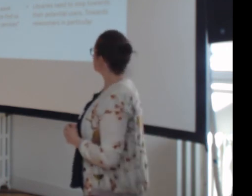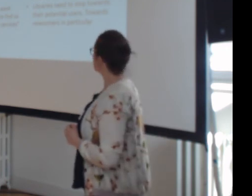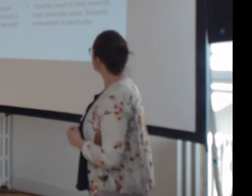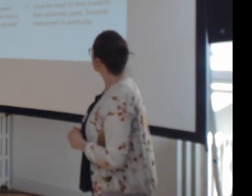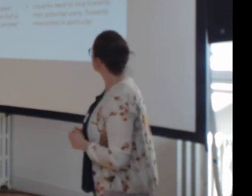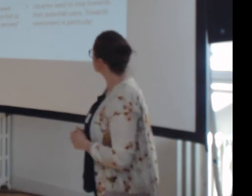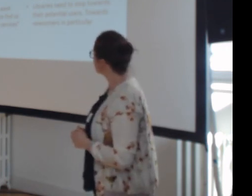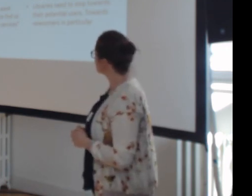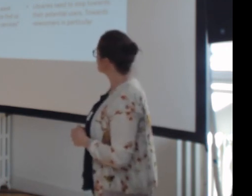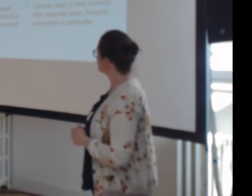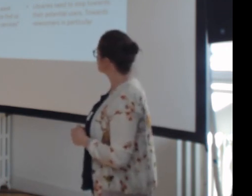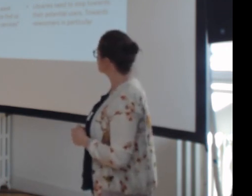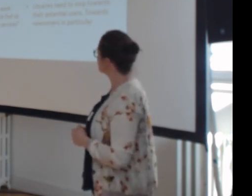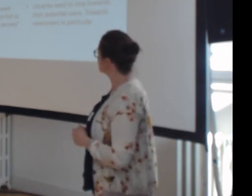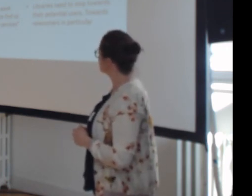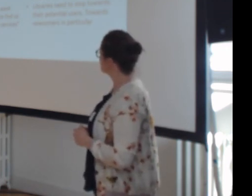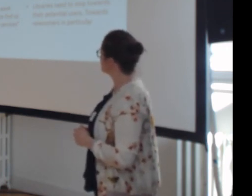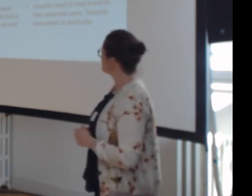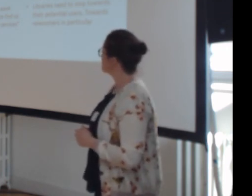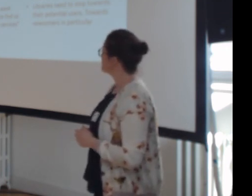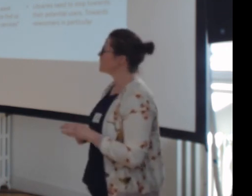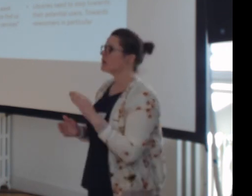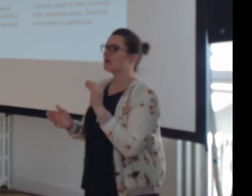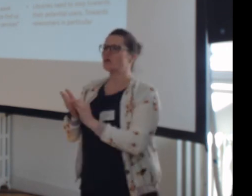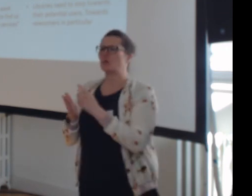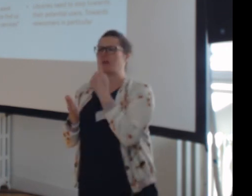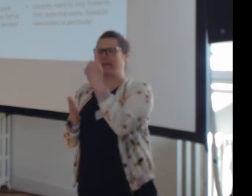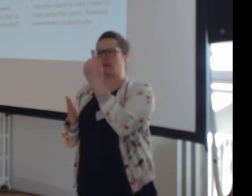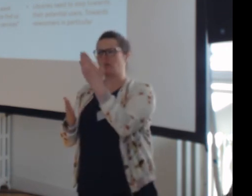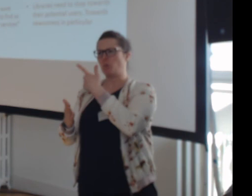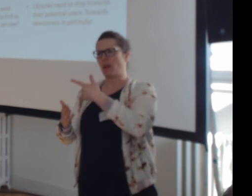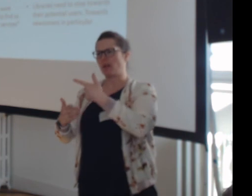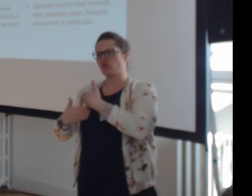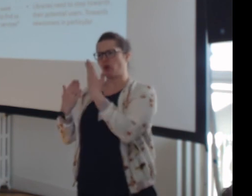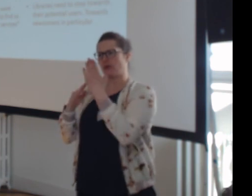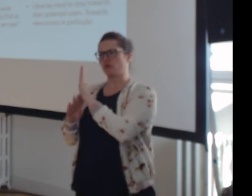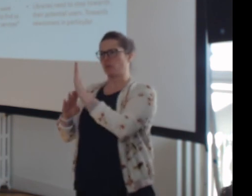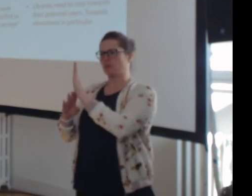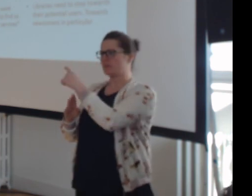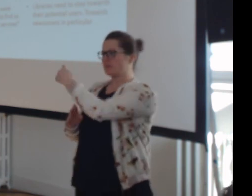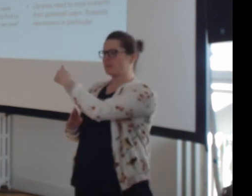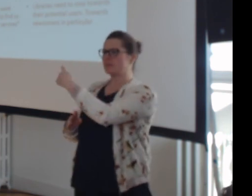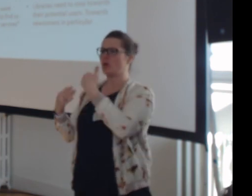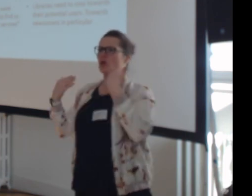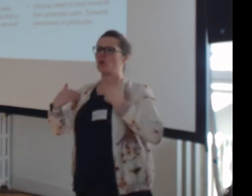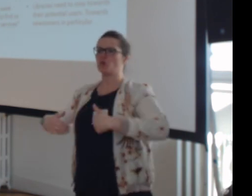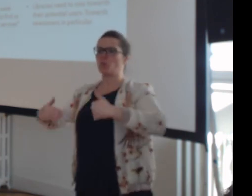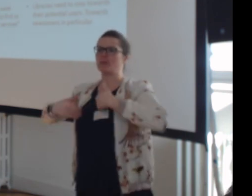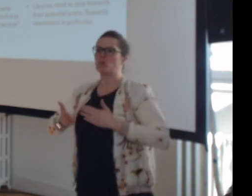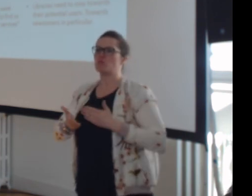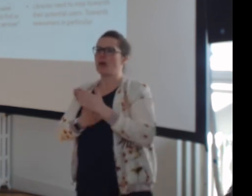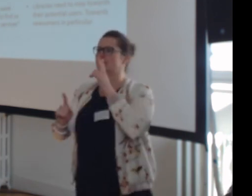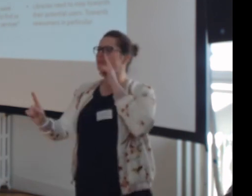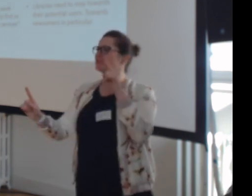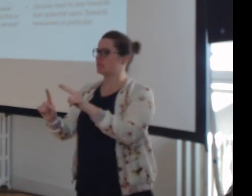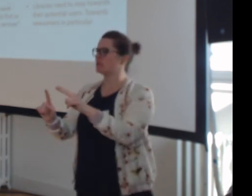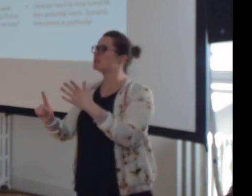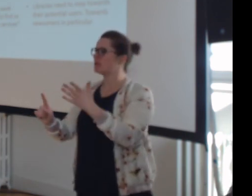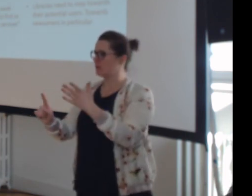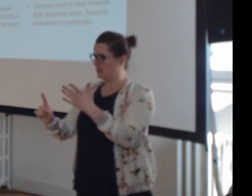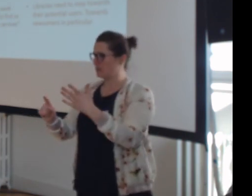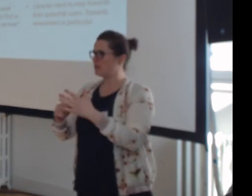And actually, maybe one thing I want to point out in this slide is the human rights vision. We